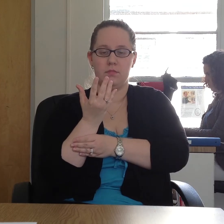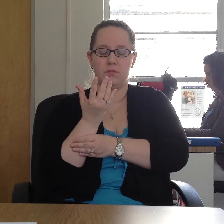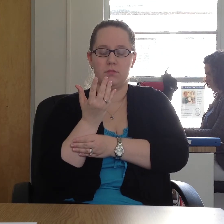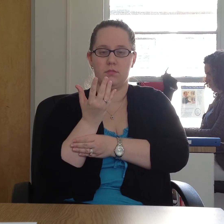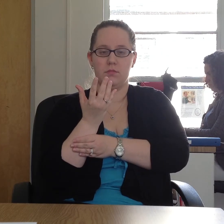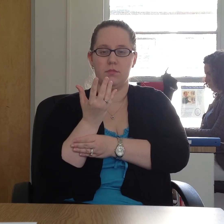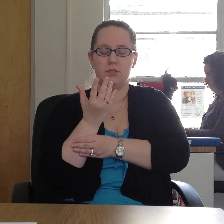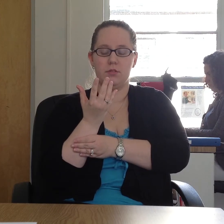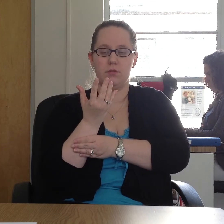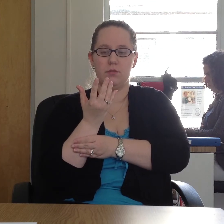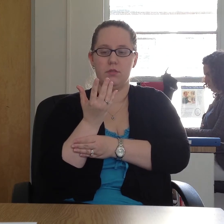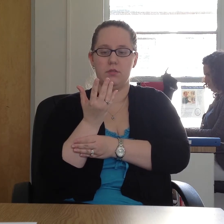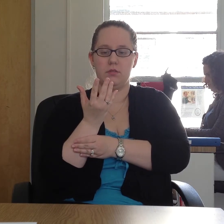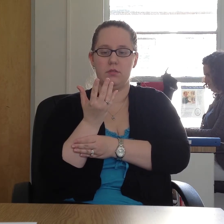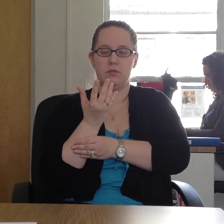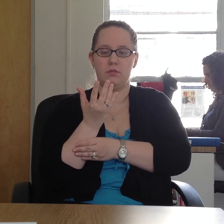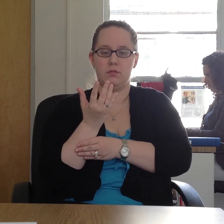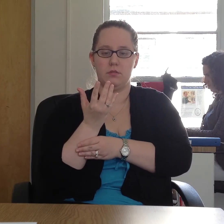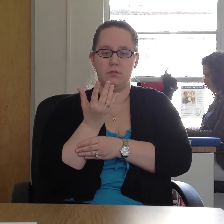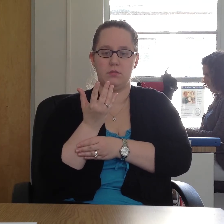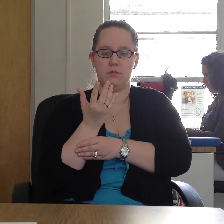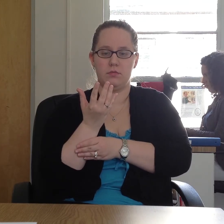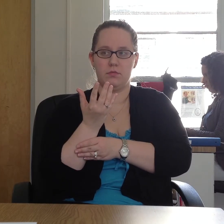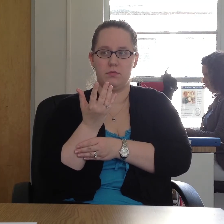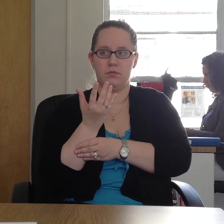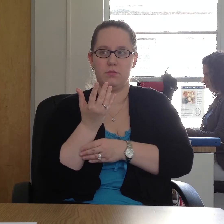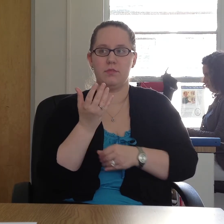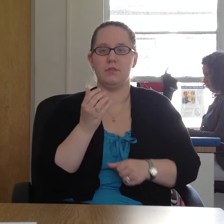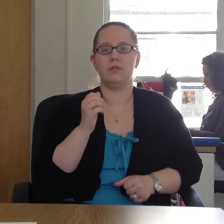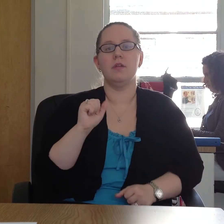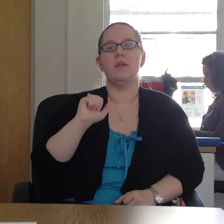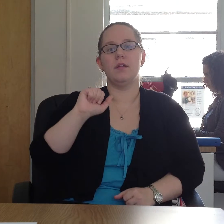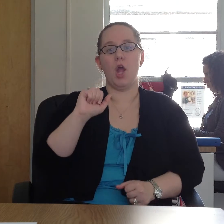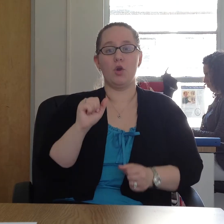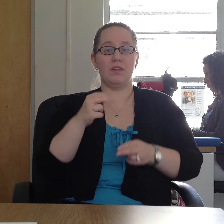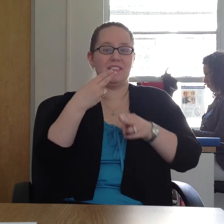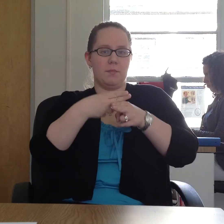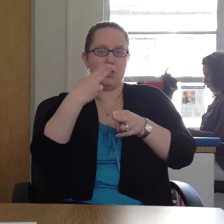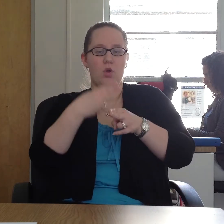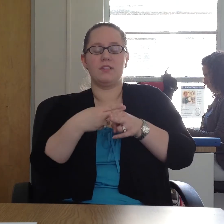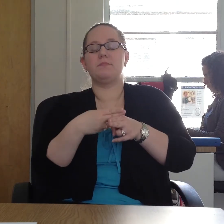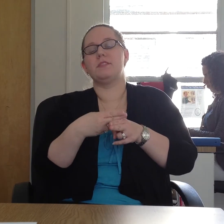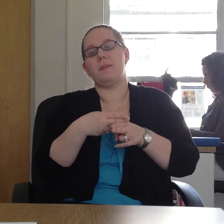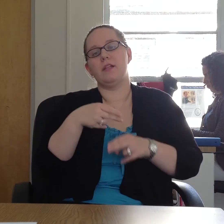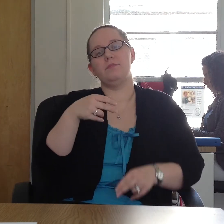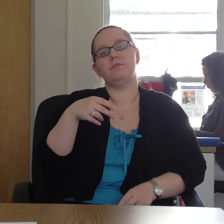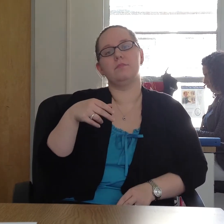FATTOM. I'm sorry, what was it? The acronym FATTOM. Something called, spell it?